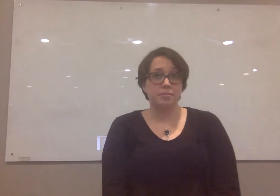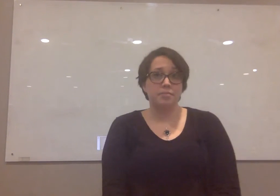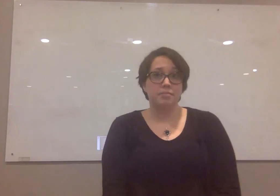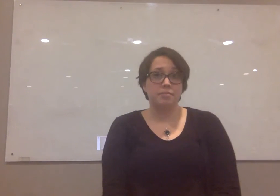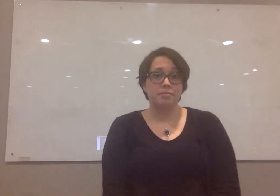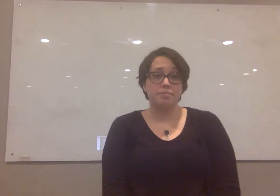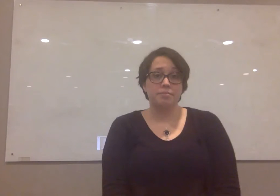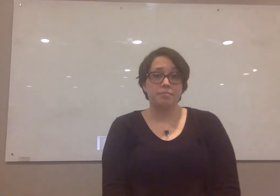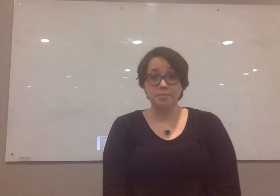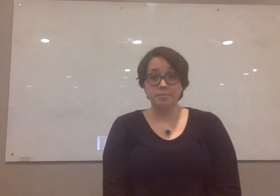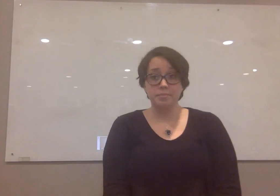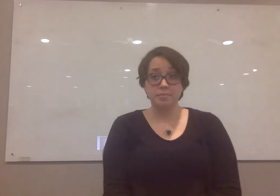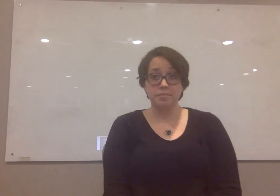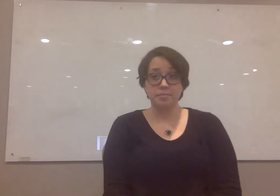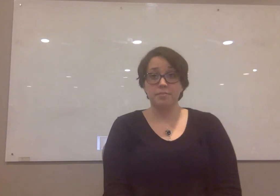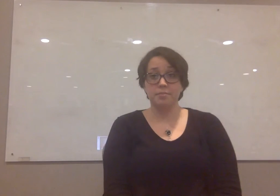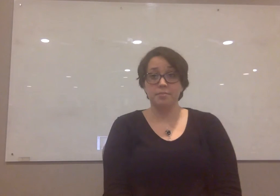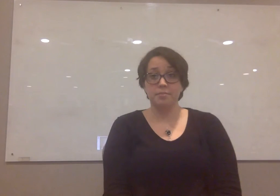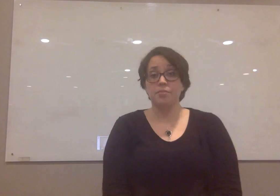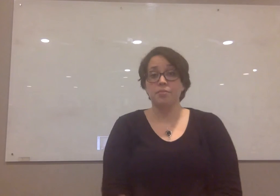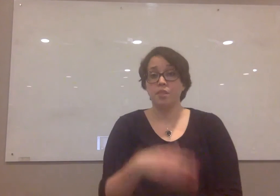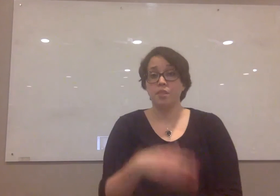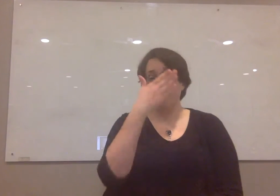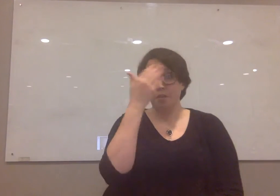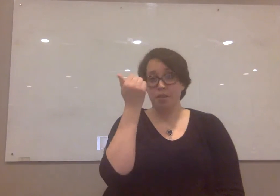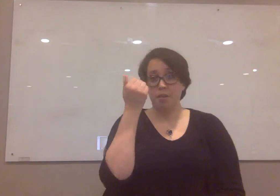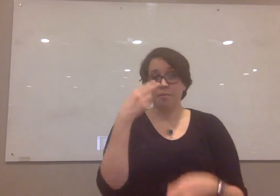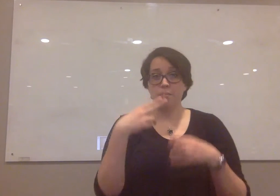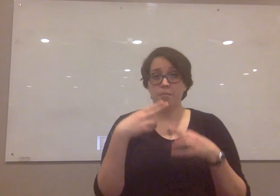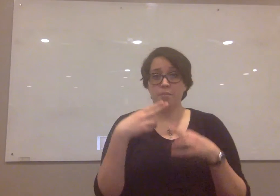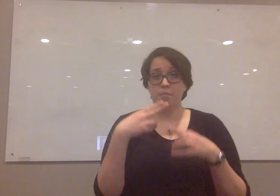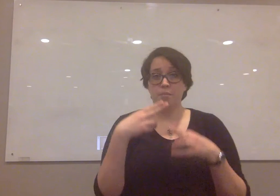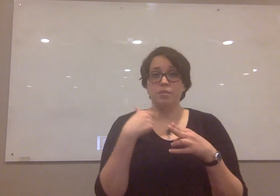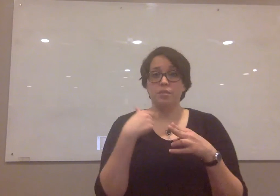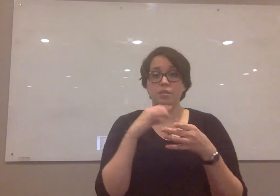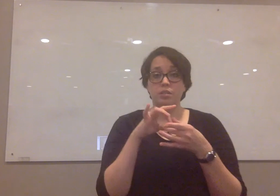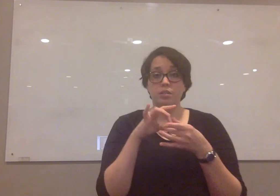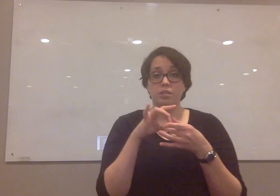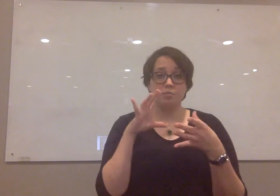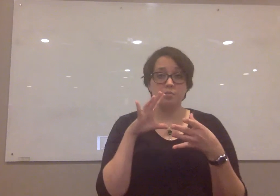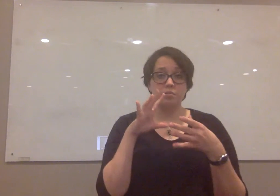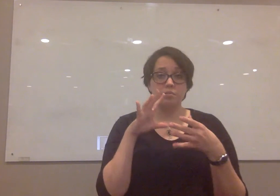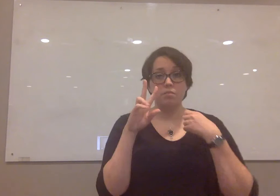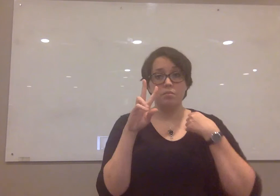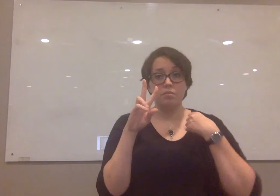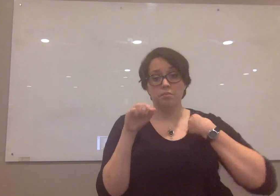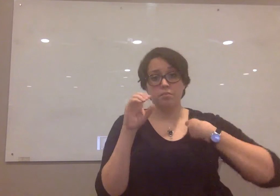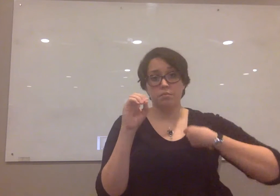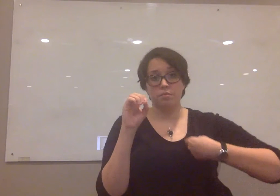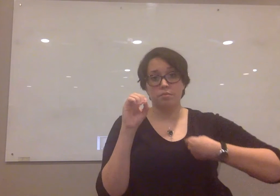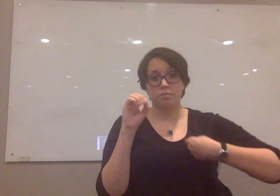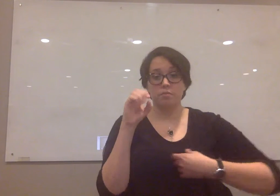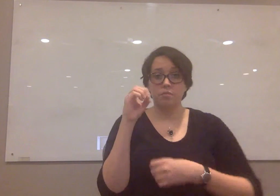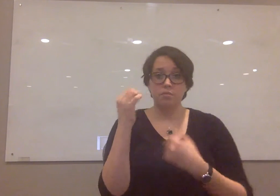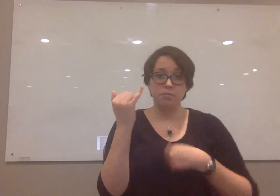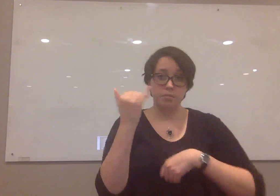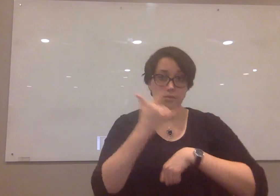Oh, I forgot to mention, but I did release IntelliJ Elixir 2.0.0 today. It has